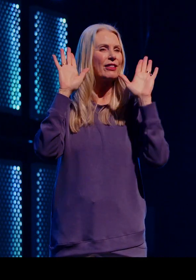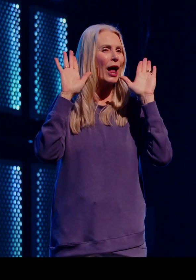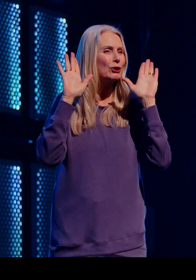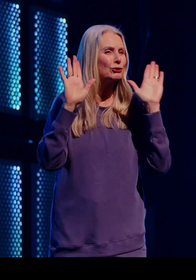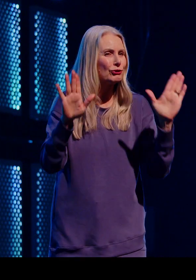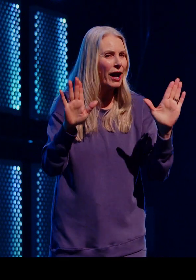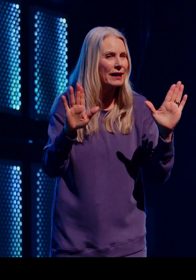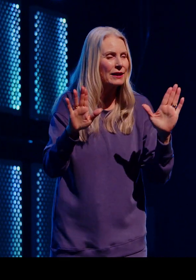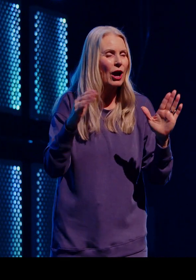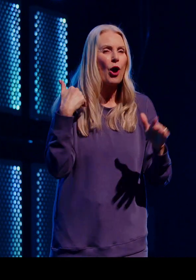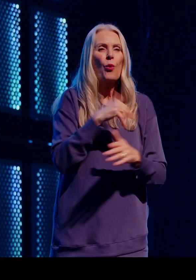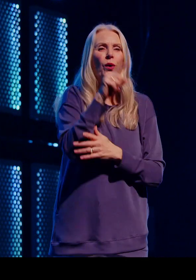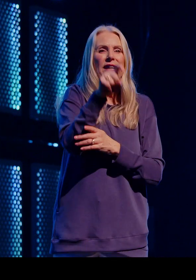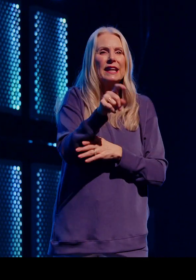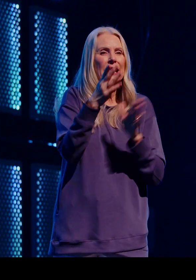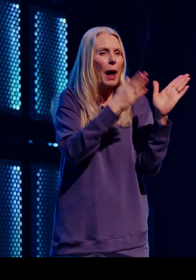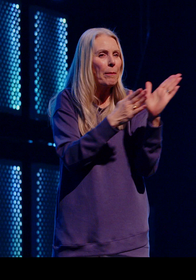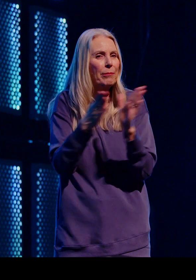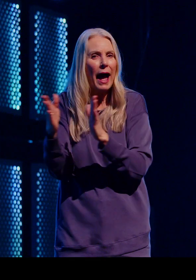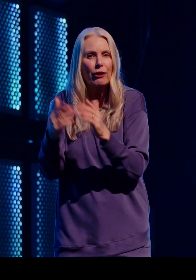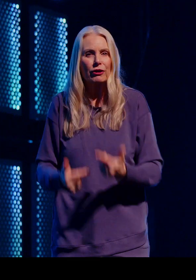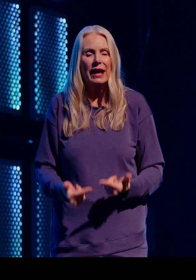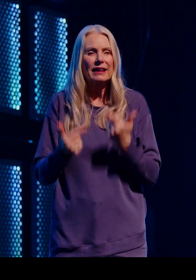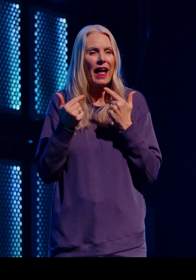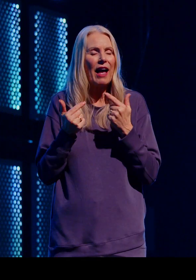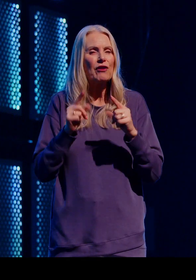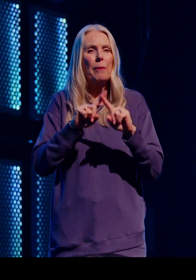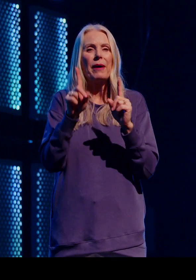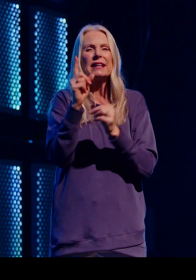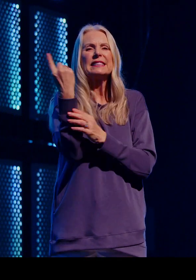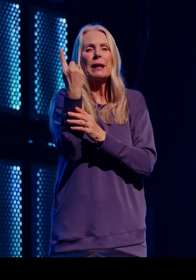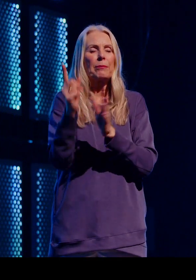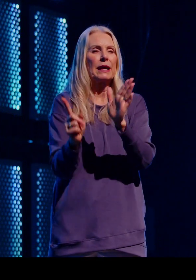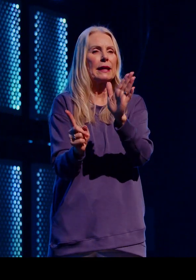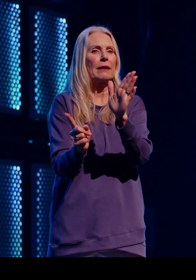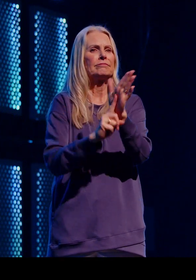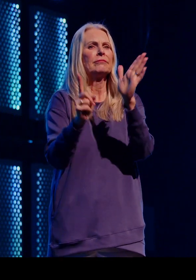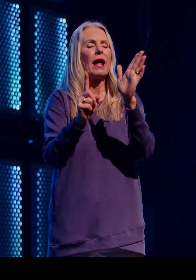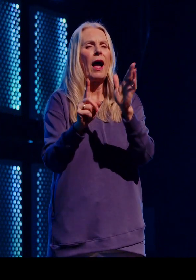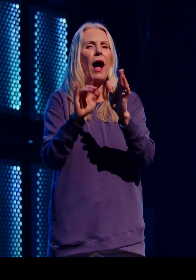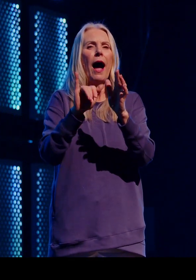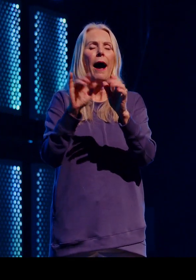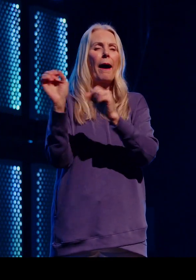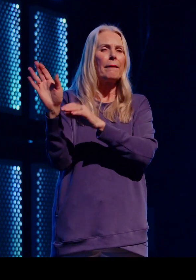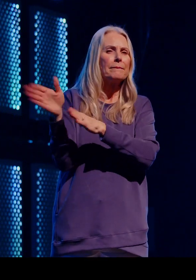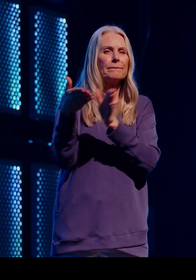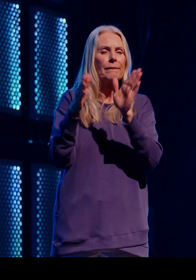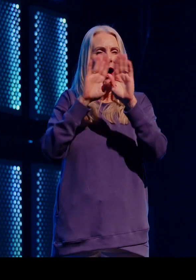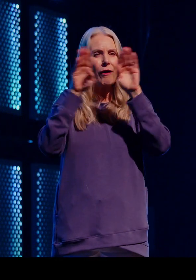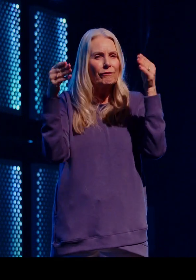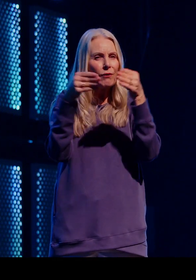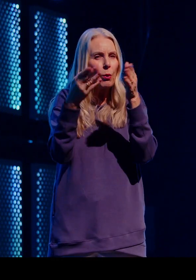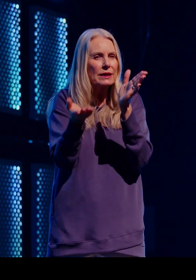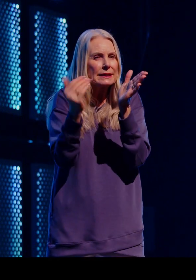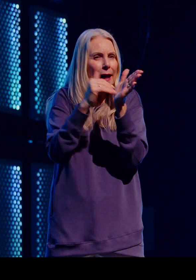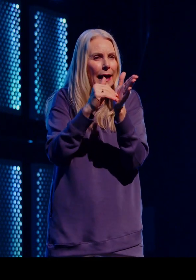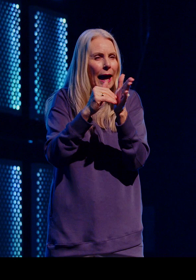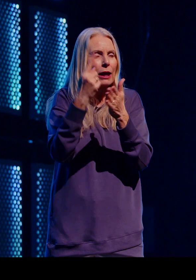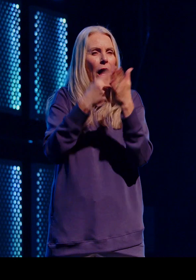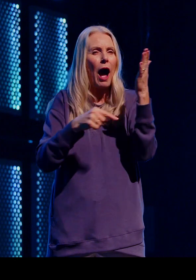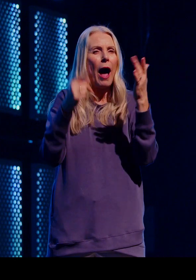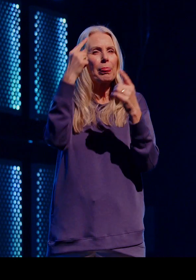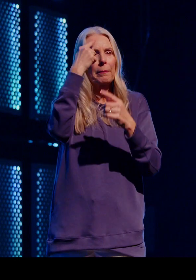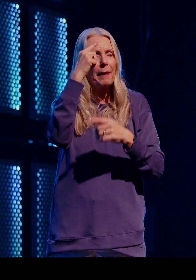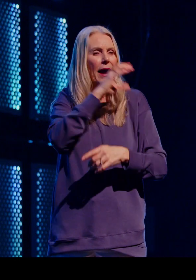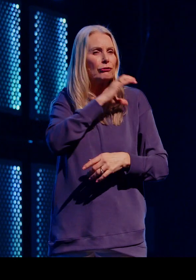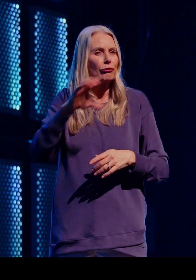hey, come back. Refocus your time. Refocus your mind. Refocus your life, your interest on the mind of Christ, the